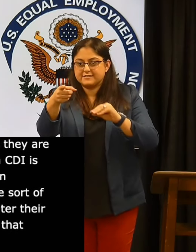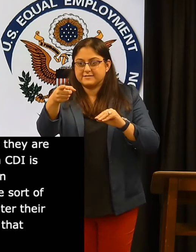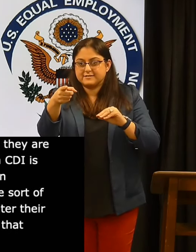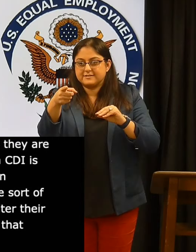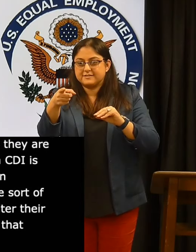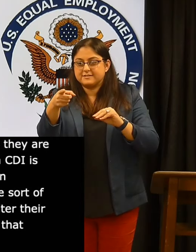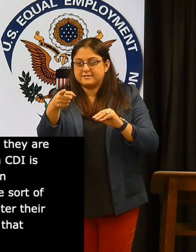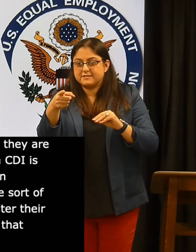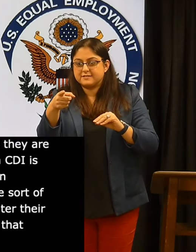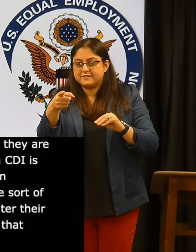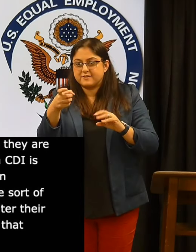Somebody else wants to add something?